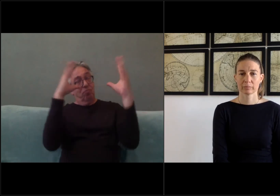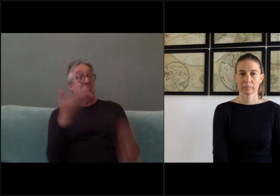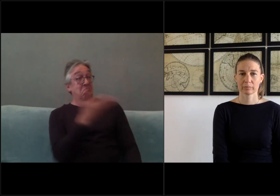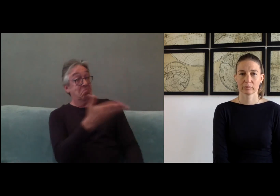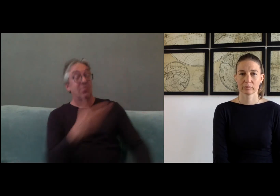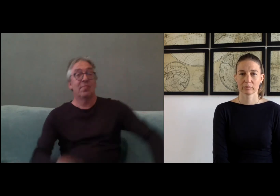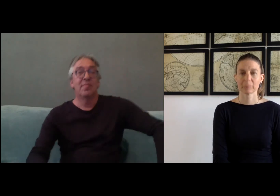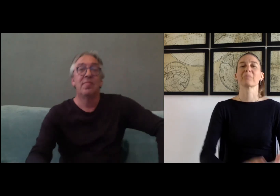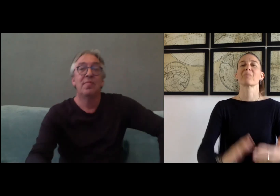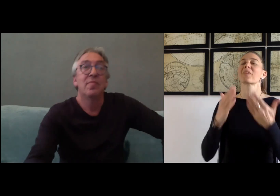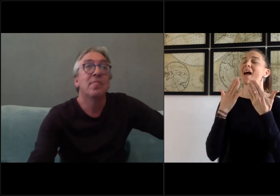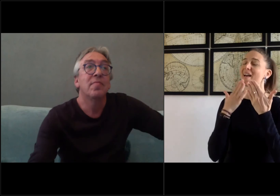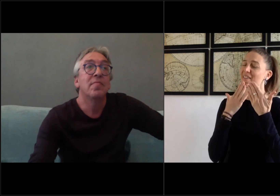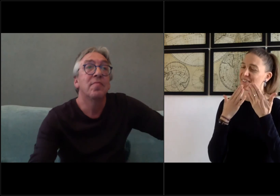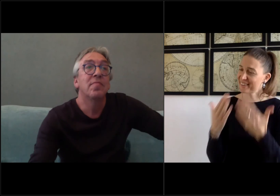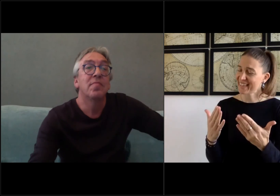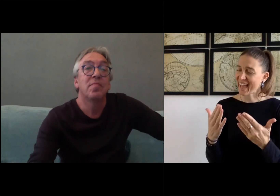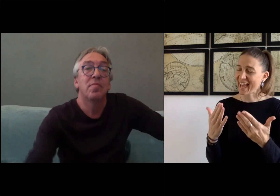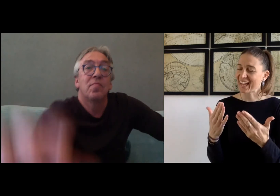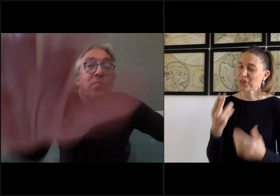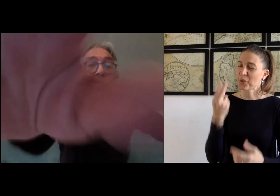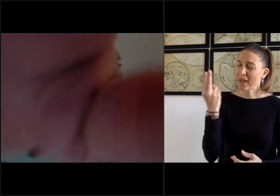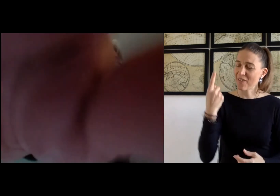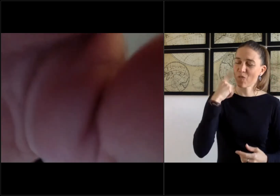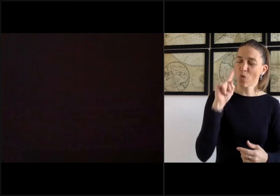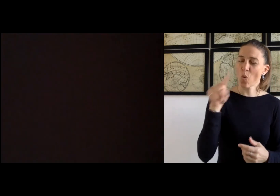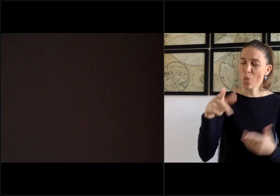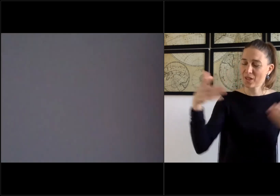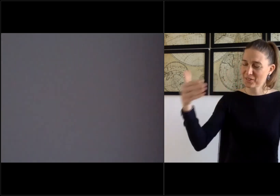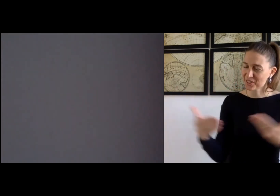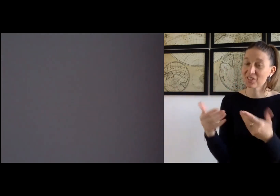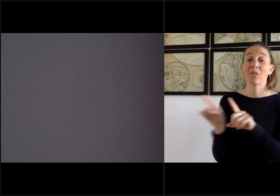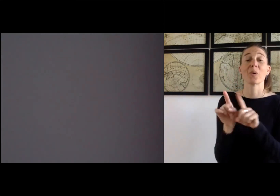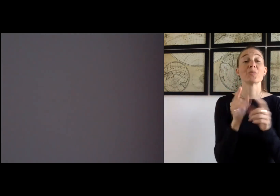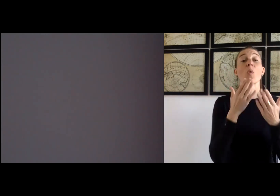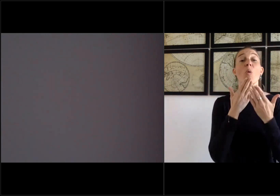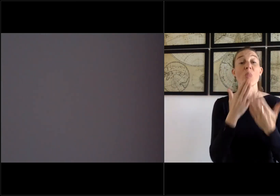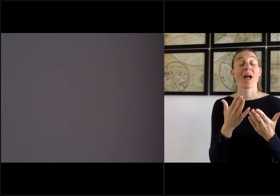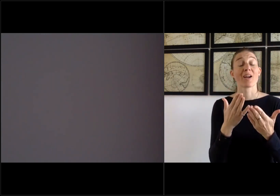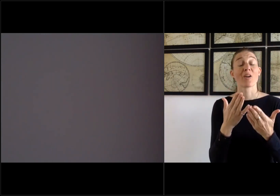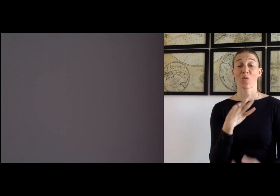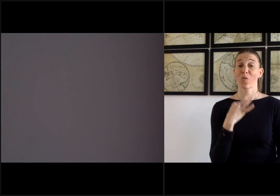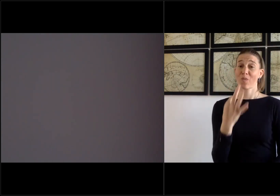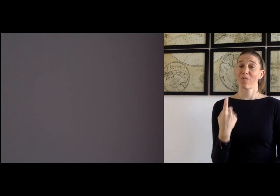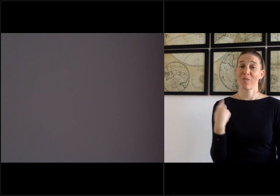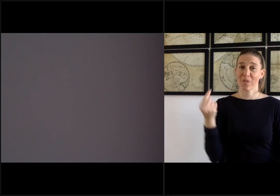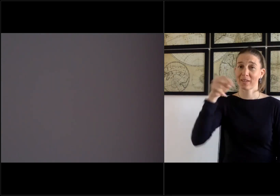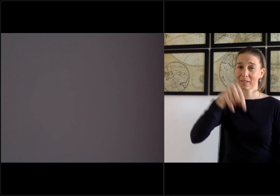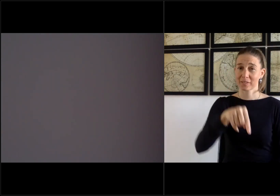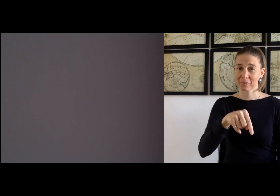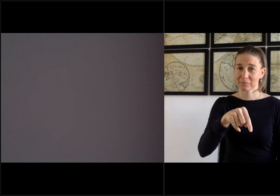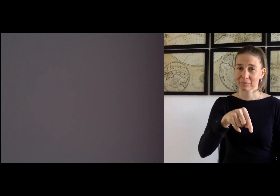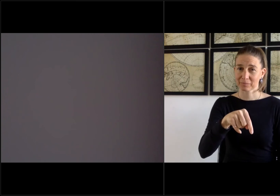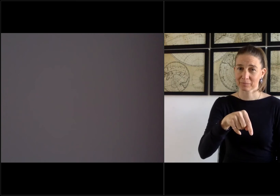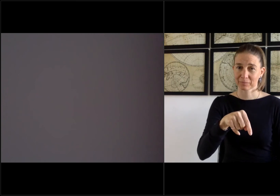Thank you very much, Haydn, for the introduction. Thank you also very much for inviting me. I find it very interesting so far. I'm